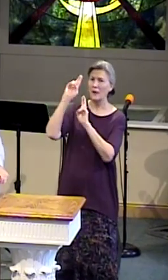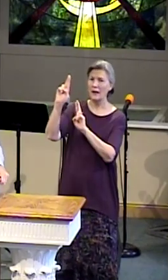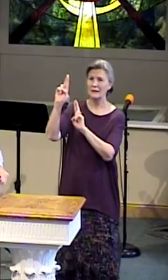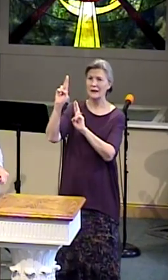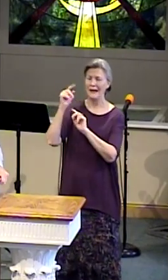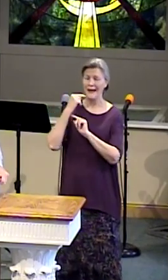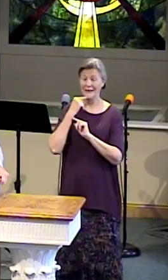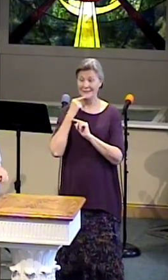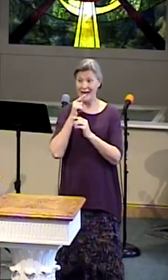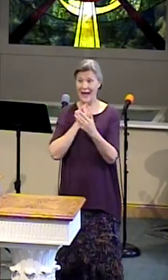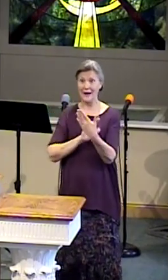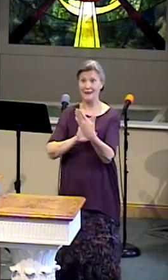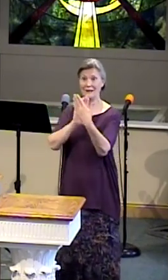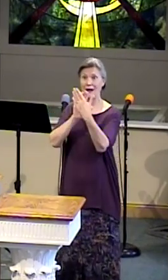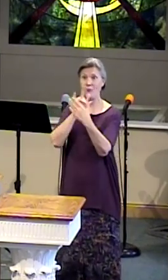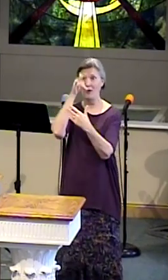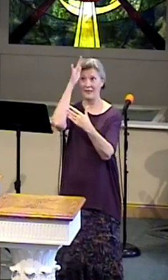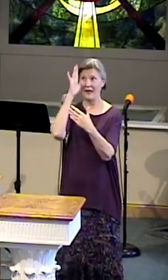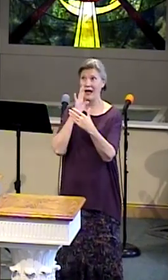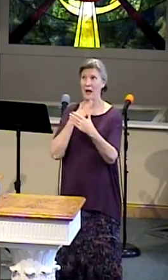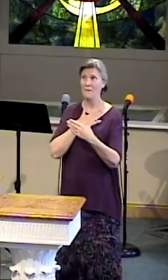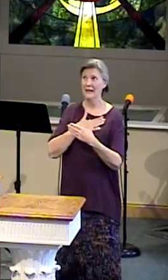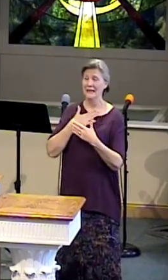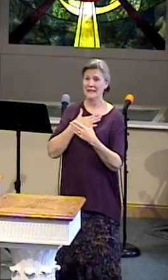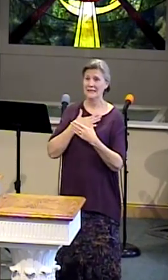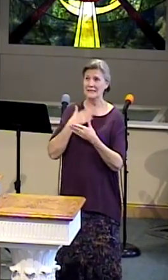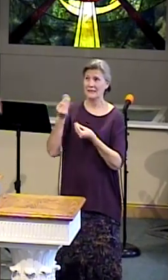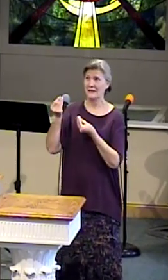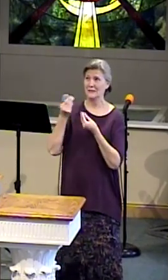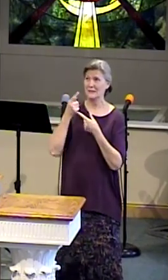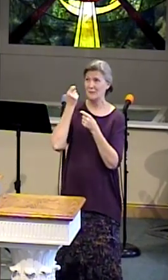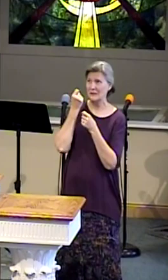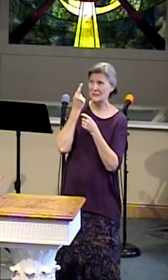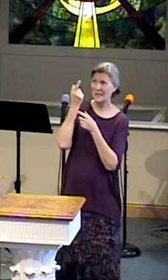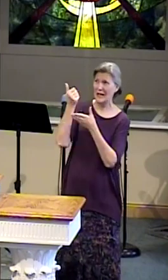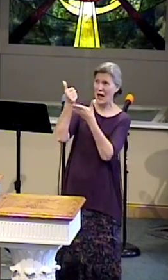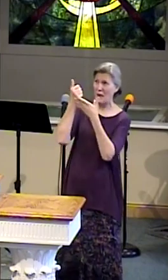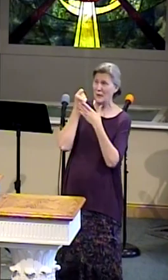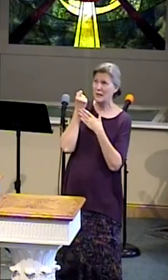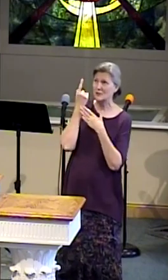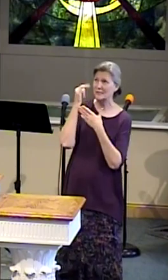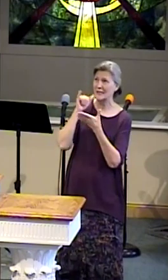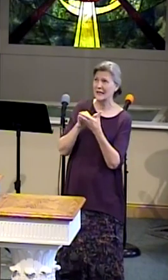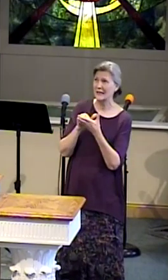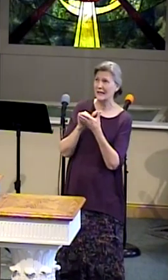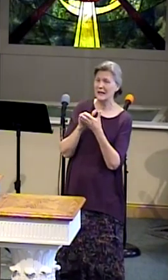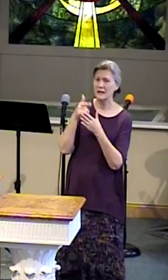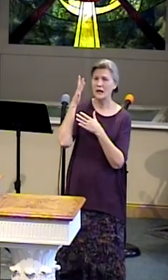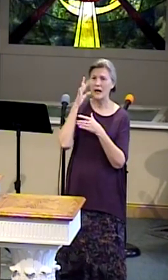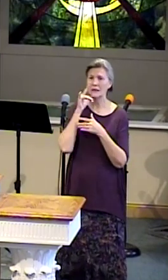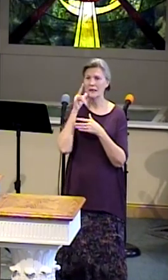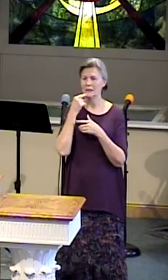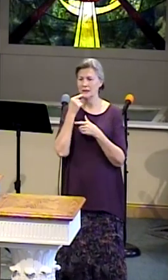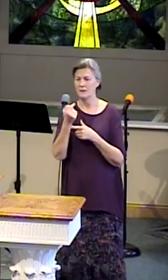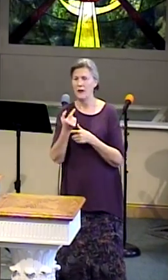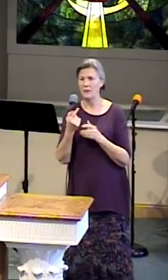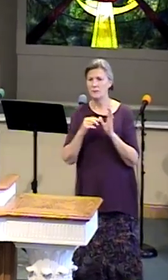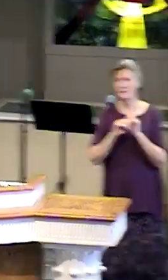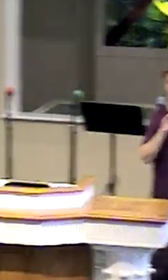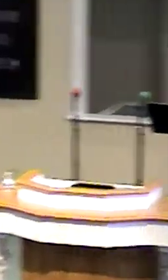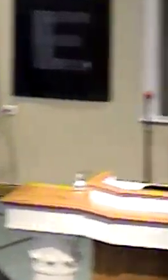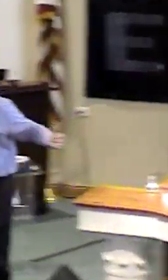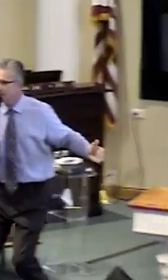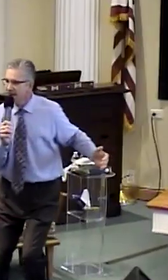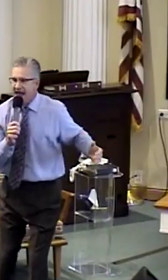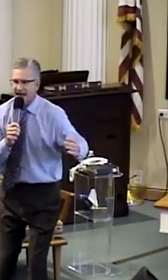had an encounter with God. Would you please give me some understanding? God did not tell him other than revealing, because the Bible says